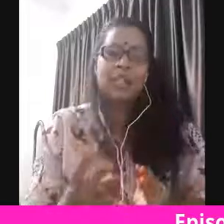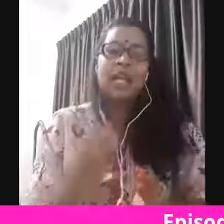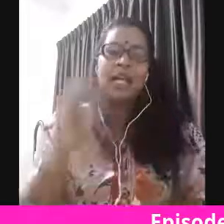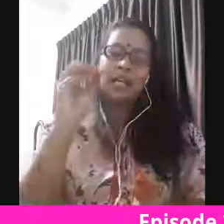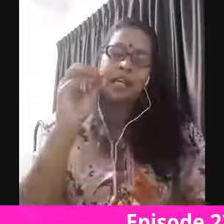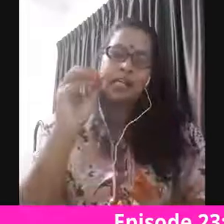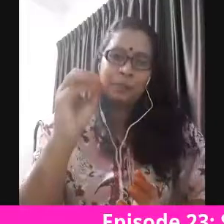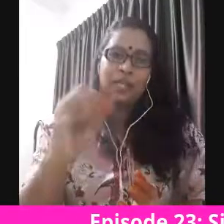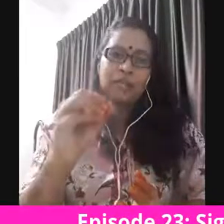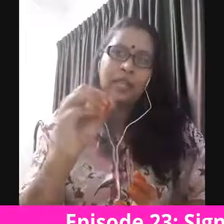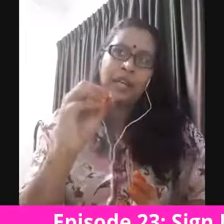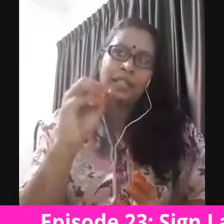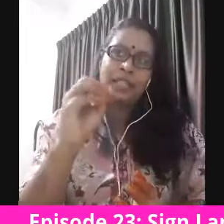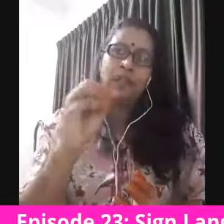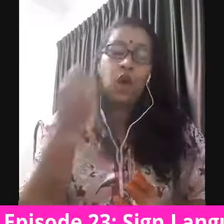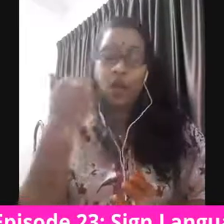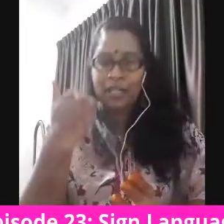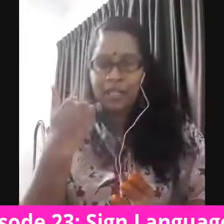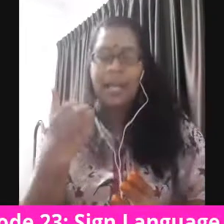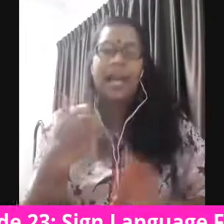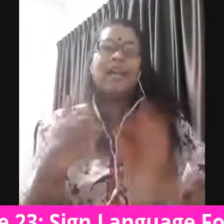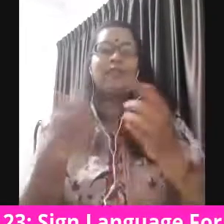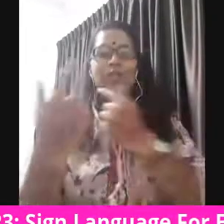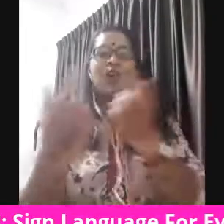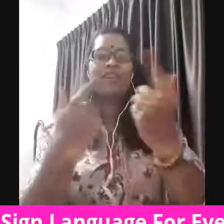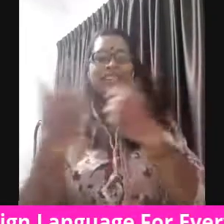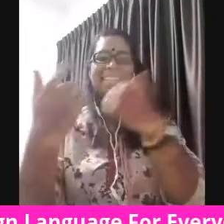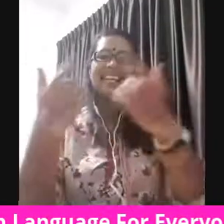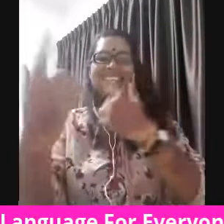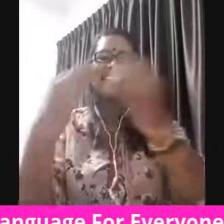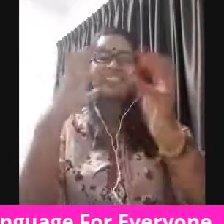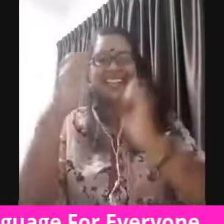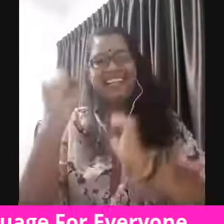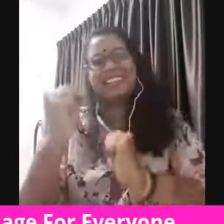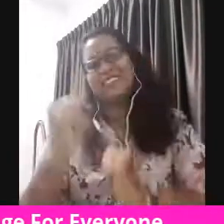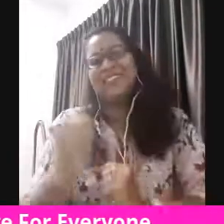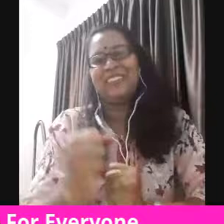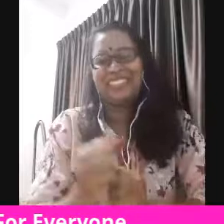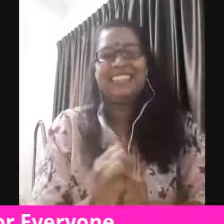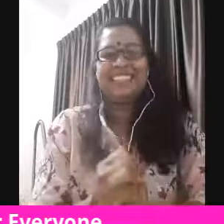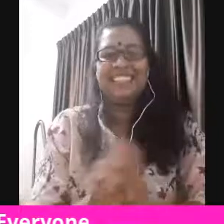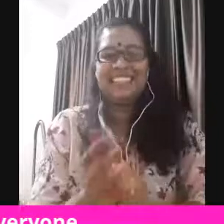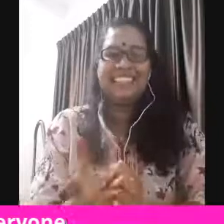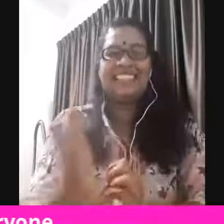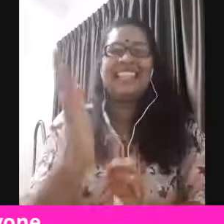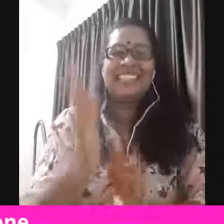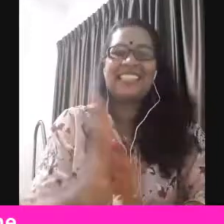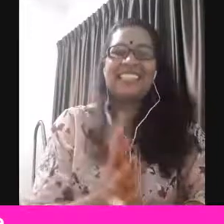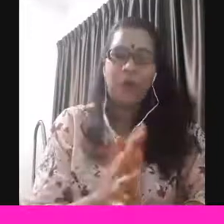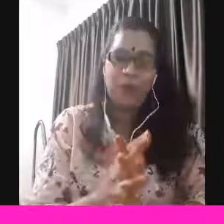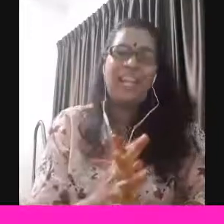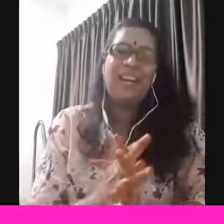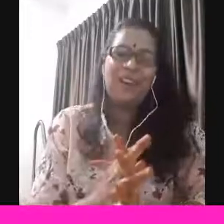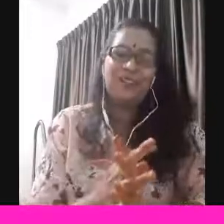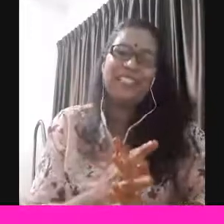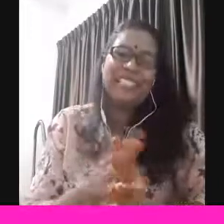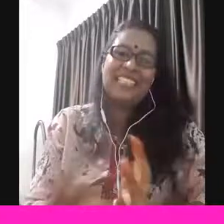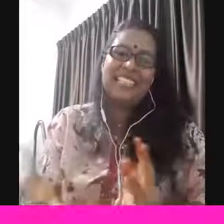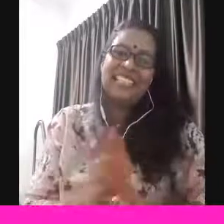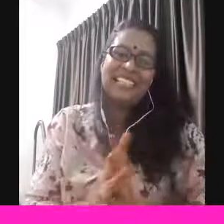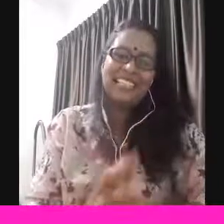understand, means they will call us, and we will talk in sign. So Okay. that's the Okay. way